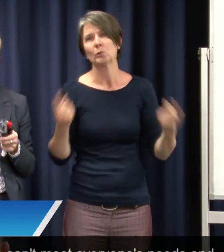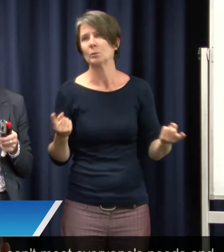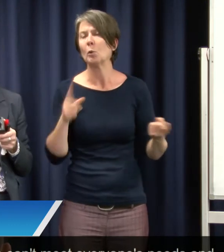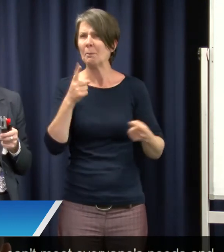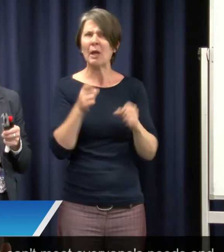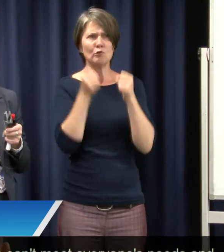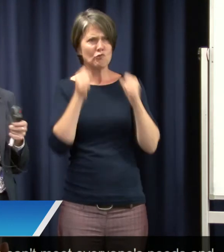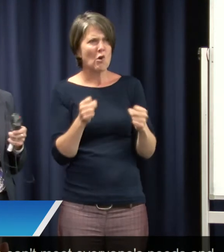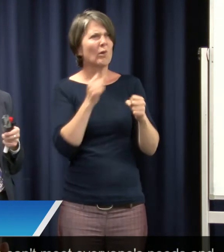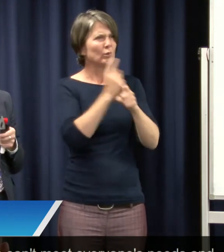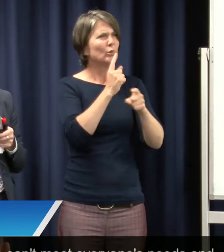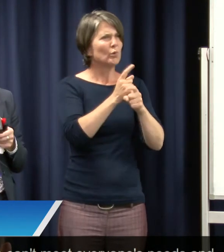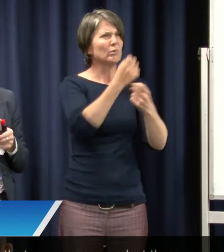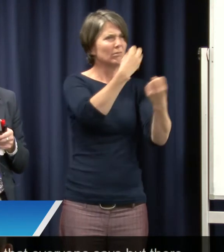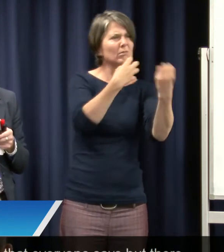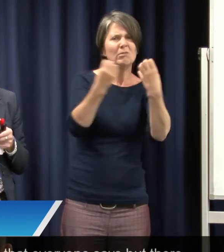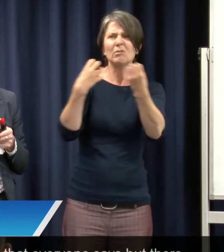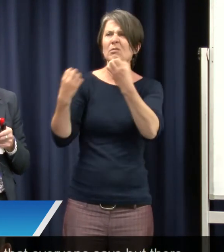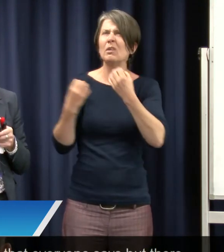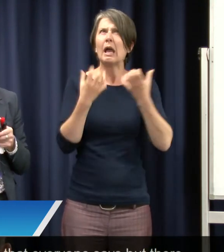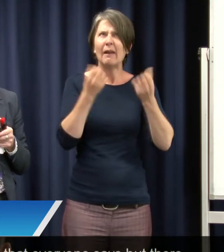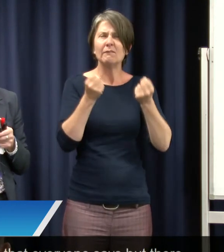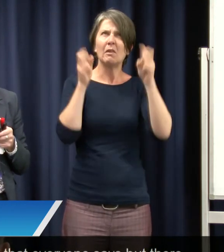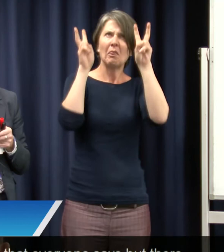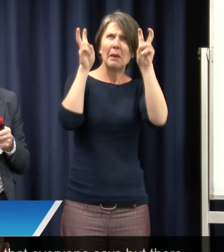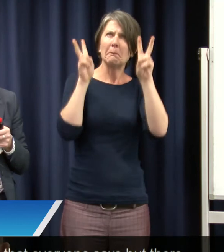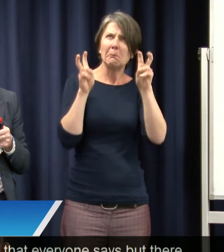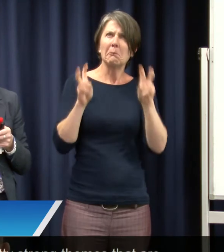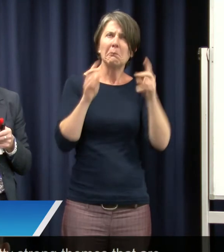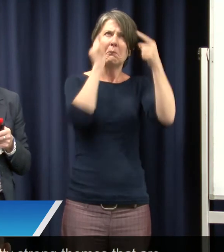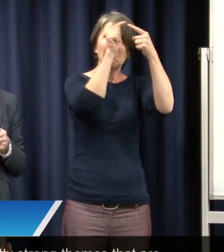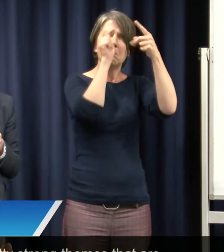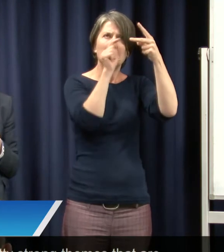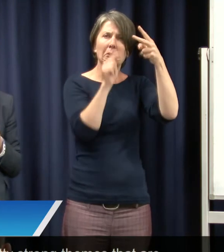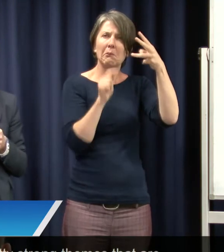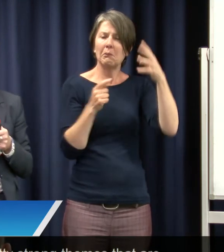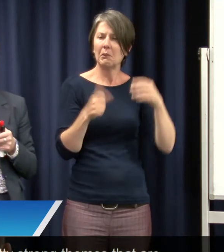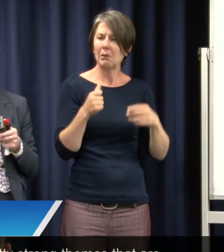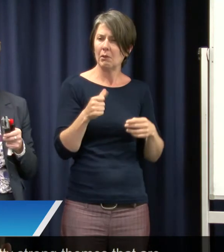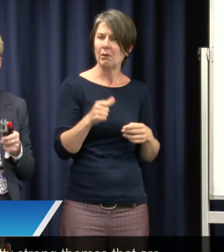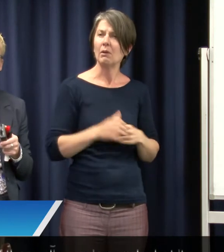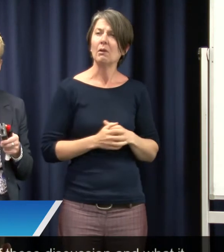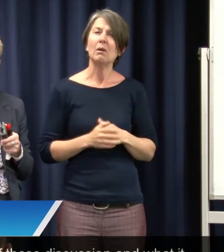themes that are coming out of these discussions and what it is that the community and clients think is